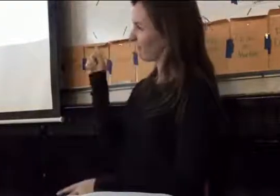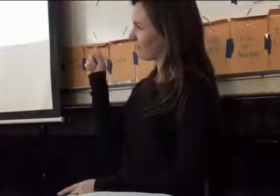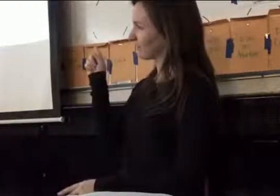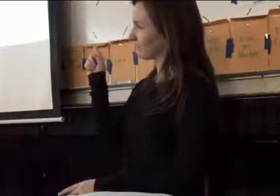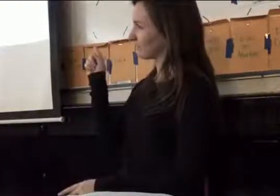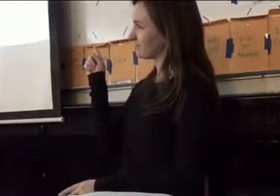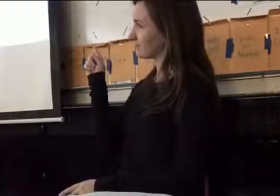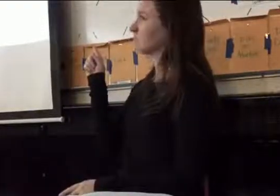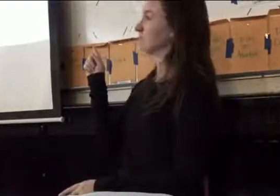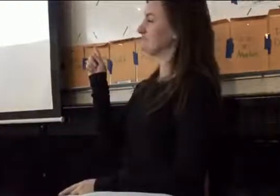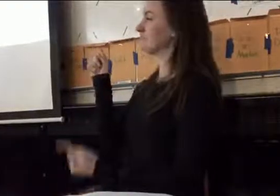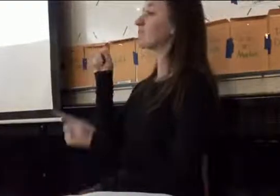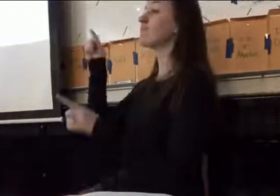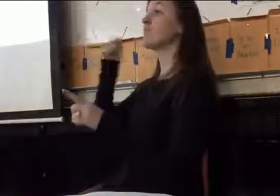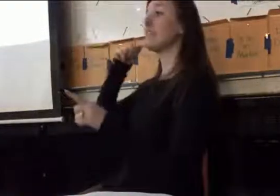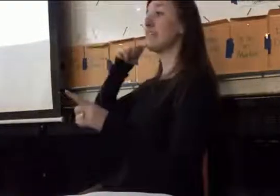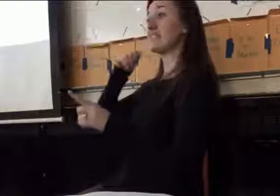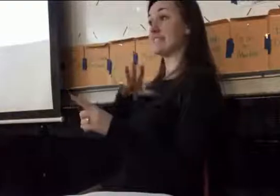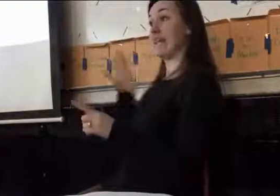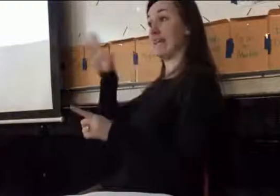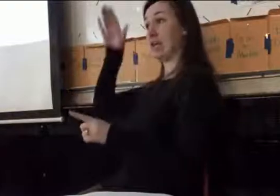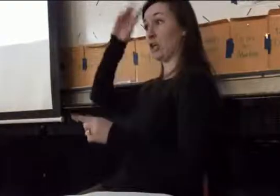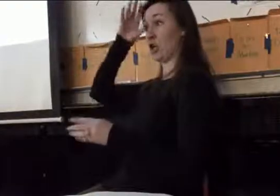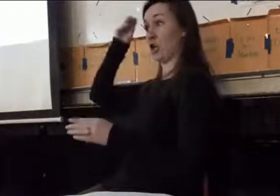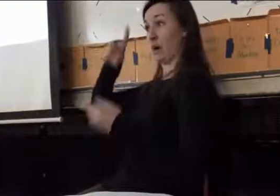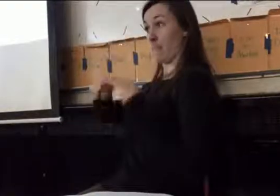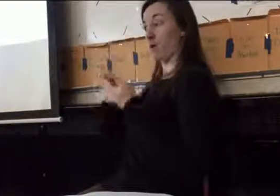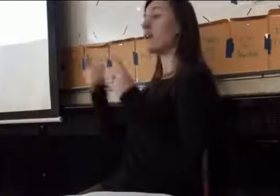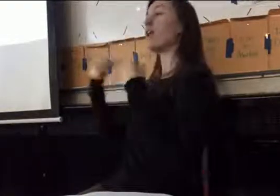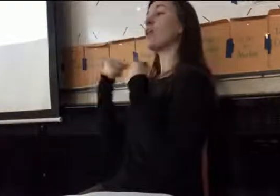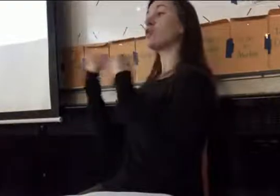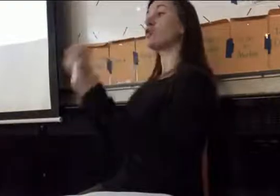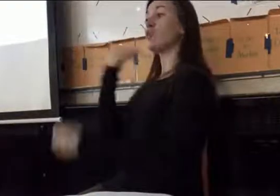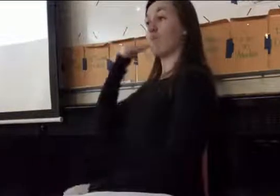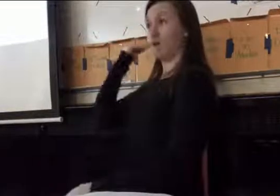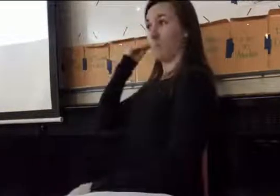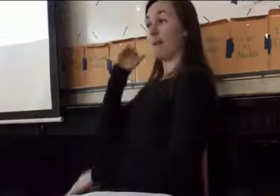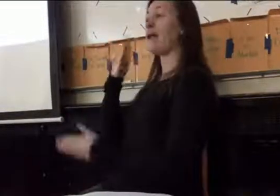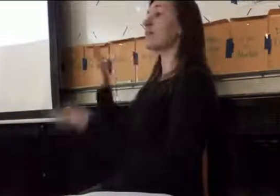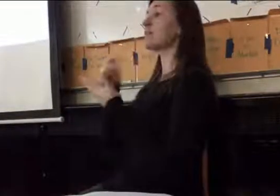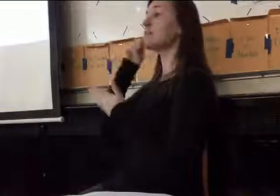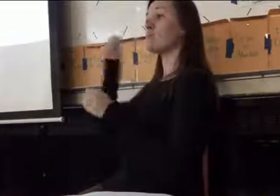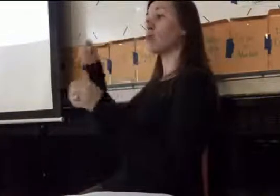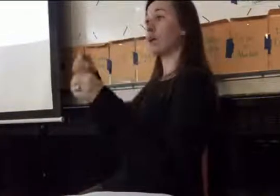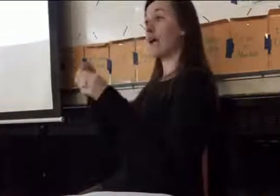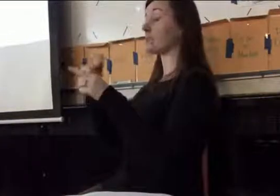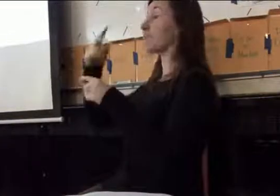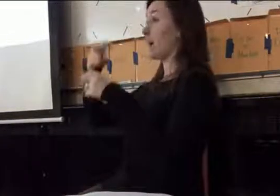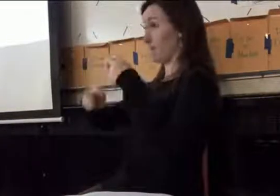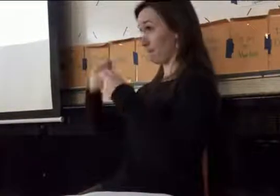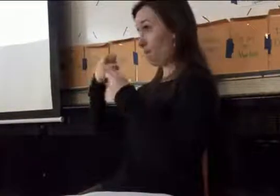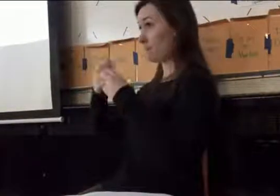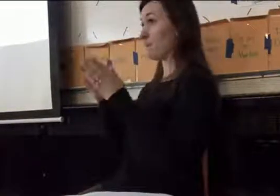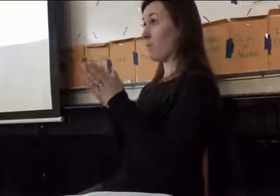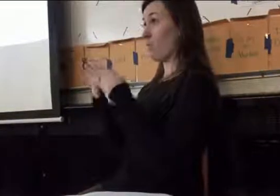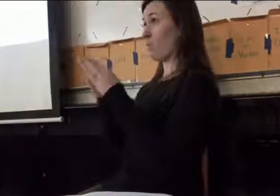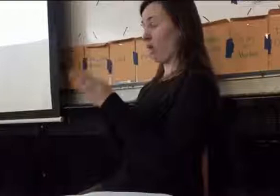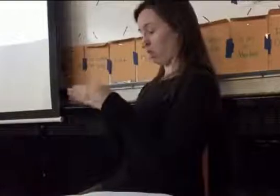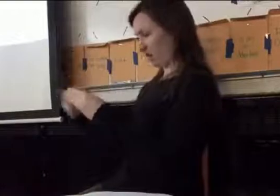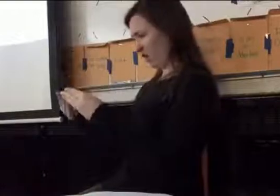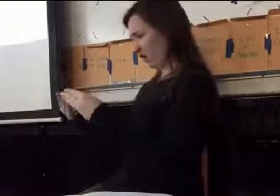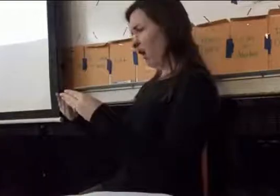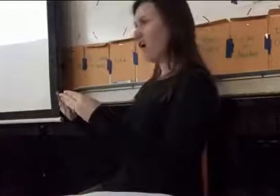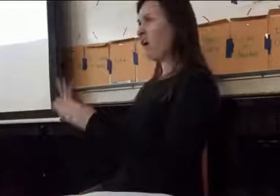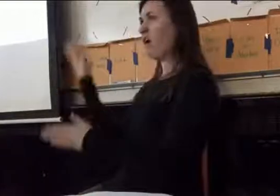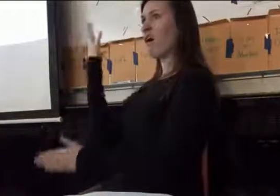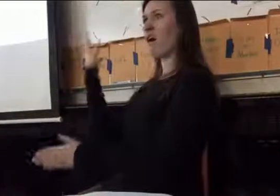that this lady and her boyfriend are driving home and they stop for gas. Problem is, when they go to pull out their wallet's gone.